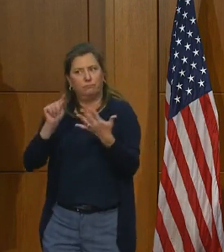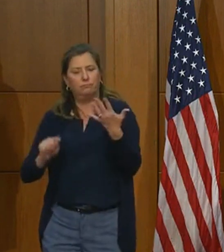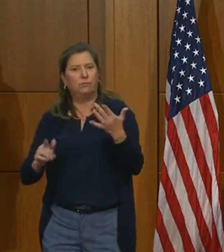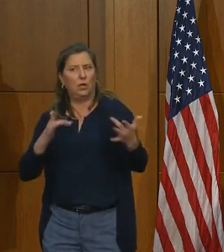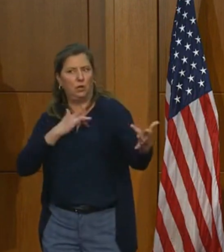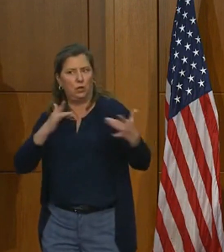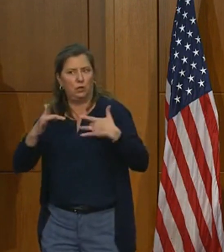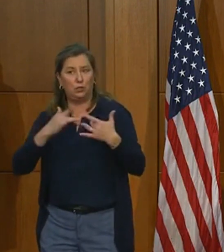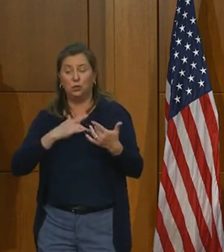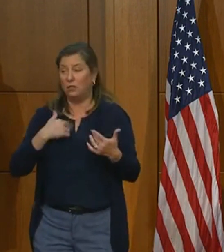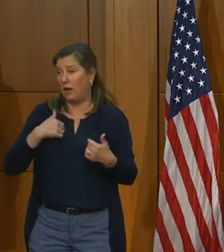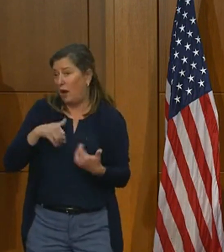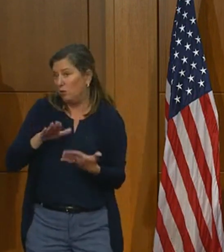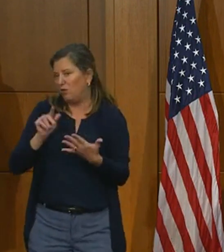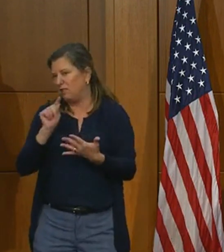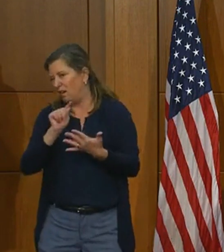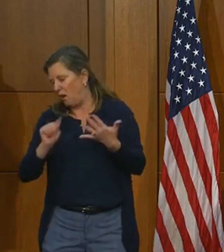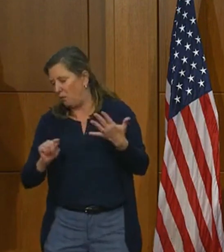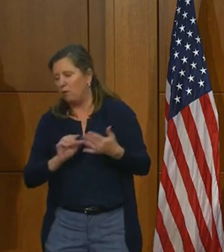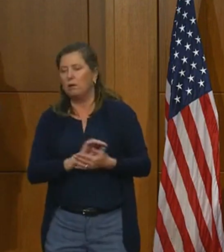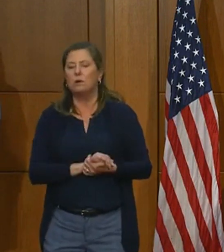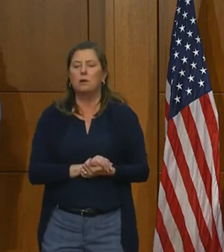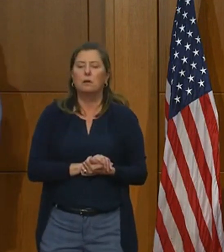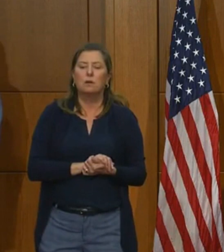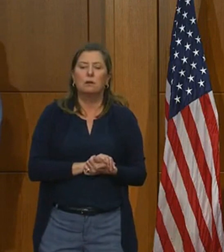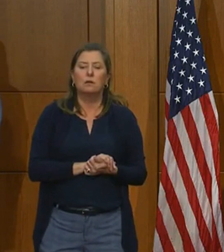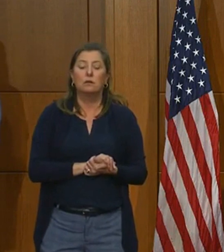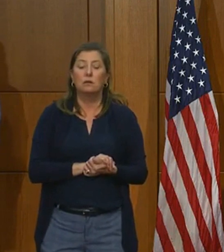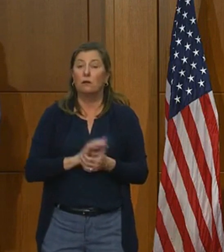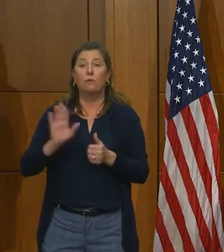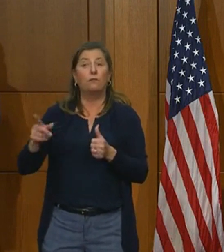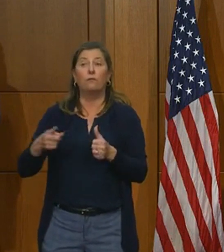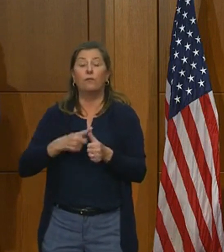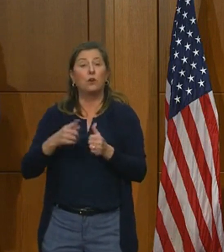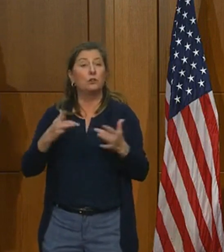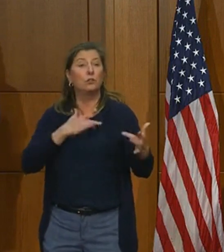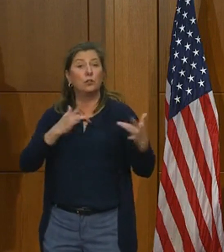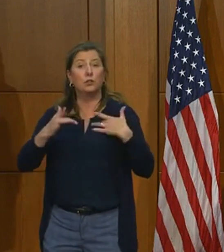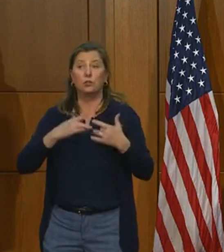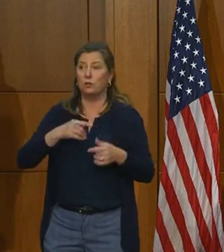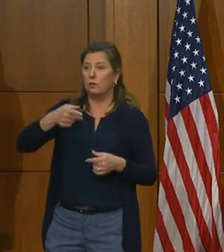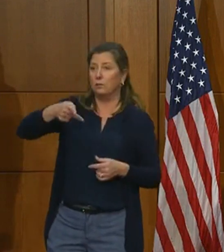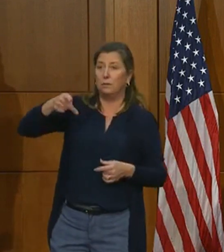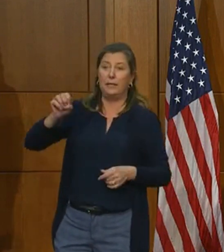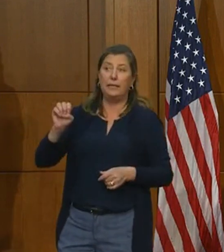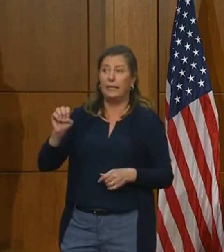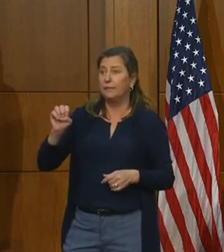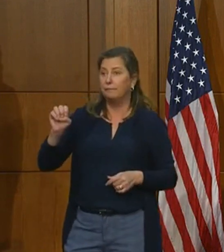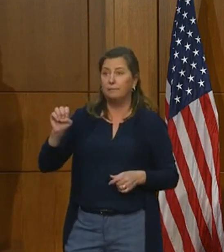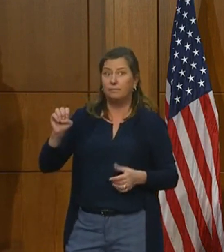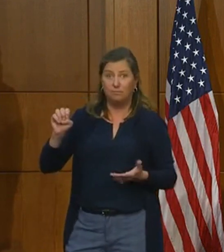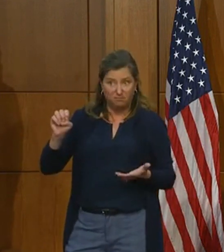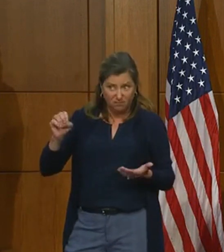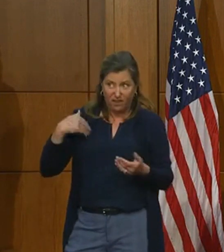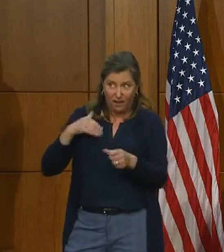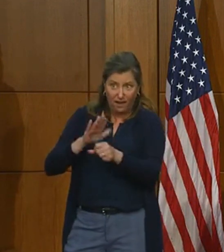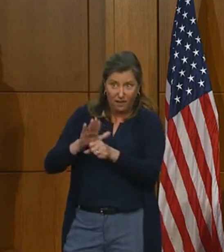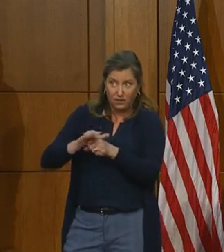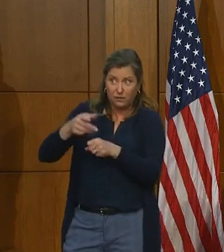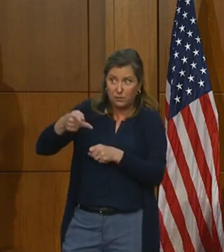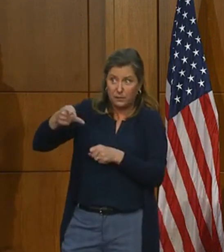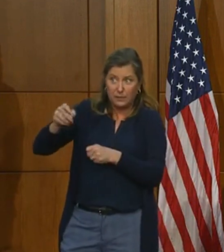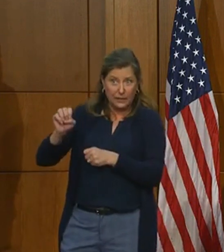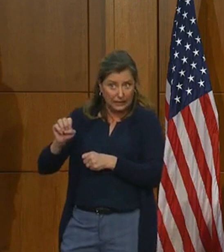and I'll just address a couple of those. But the first was the PPE. Did we have enough